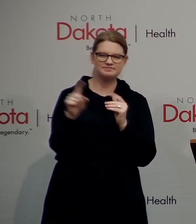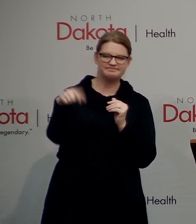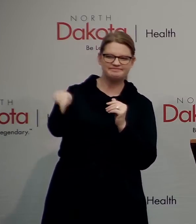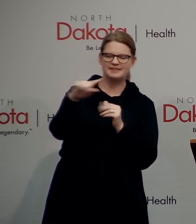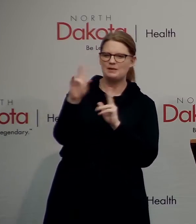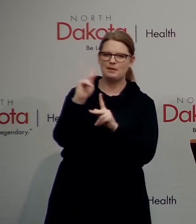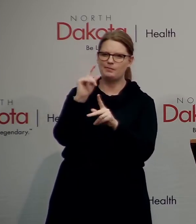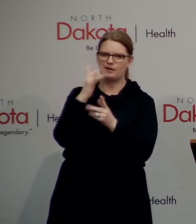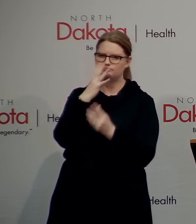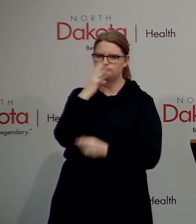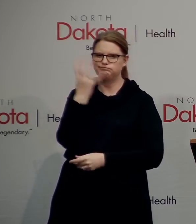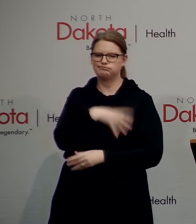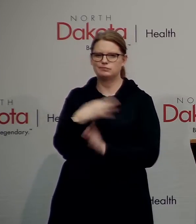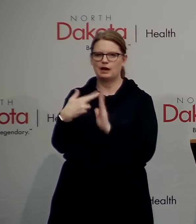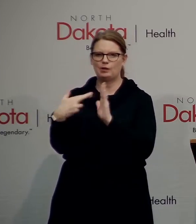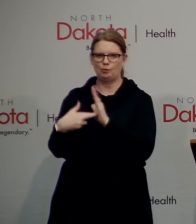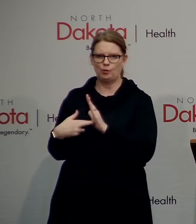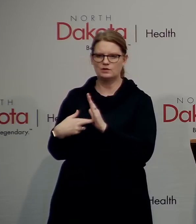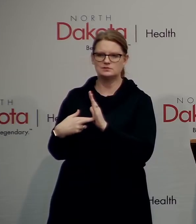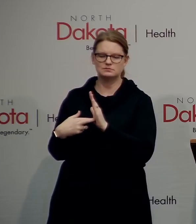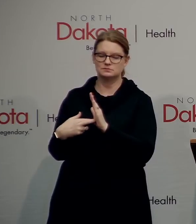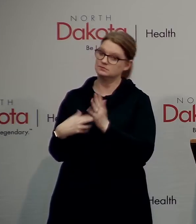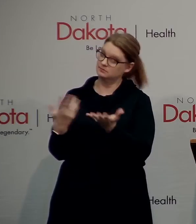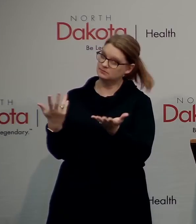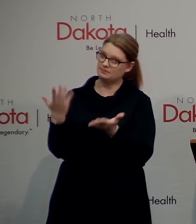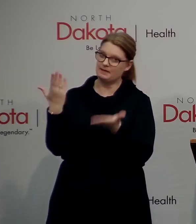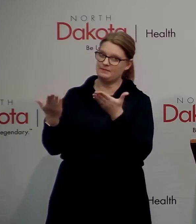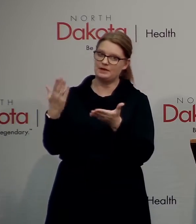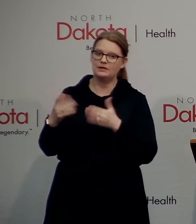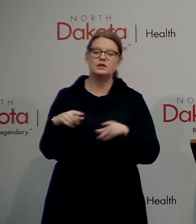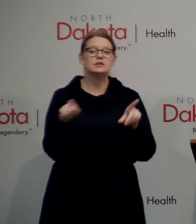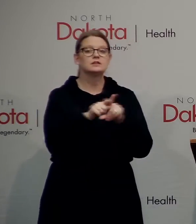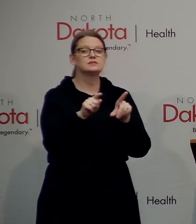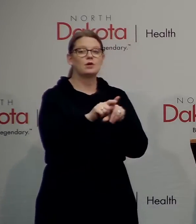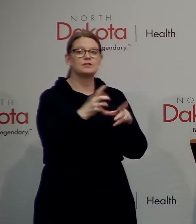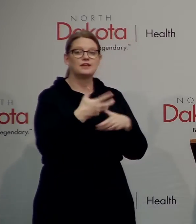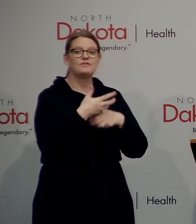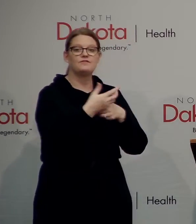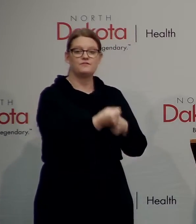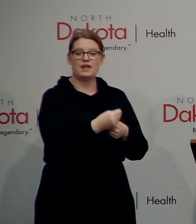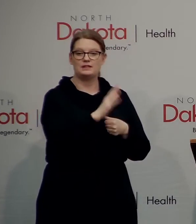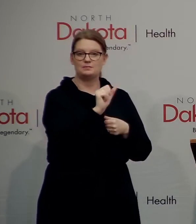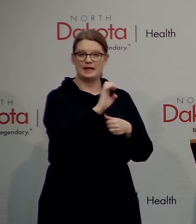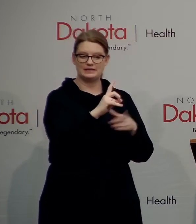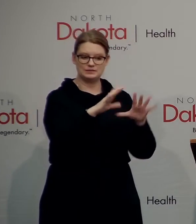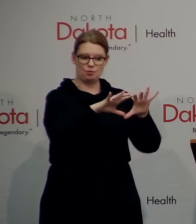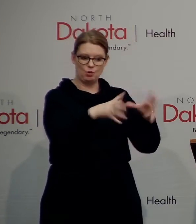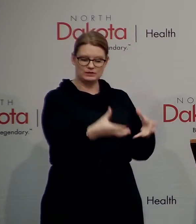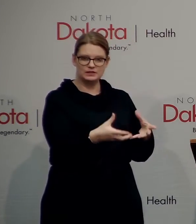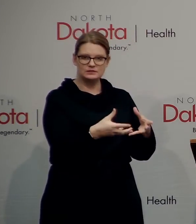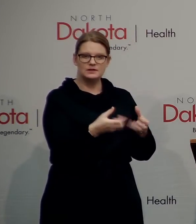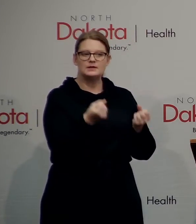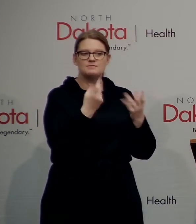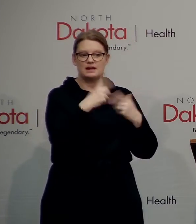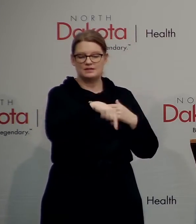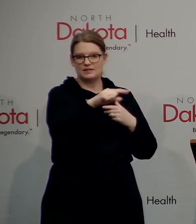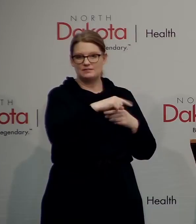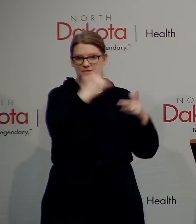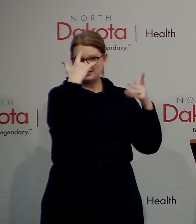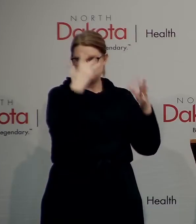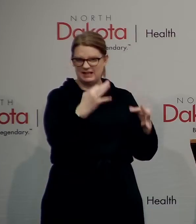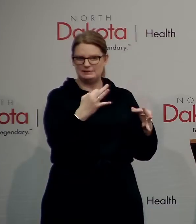the guidelines. We know that there's a lot of people in the faith-based organizations we have questions from. A lot of them have made decisions to